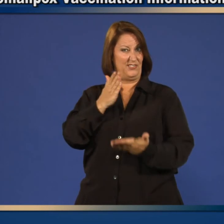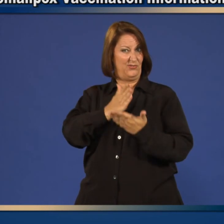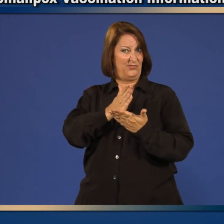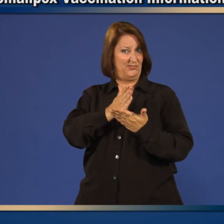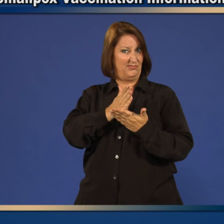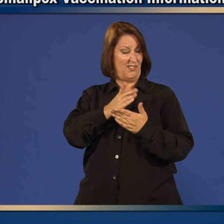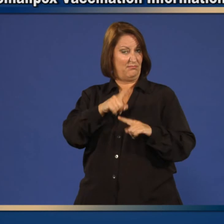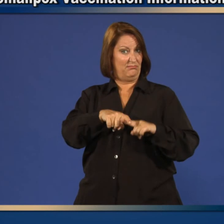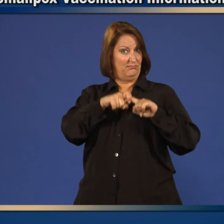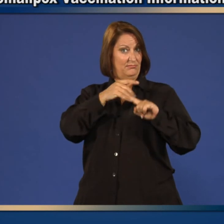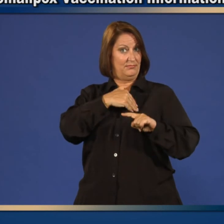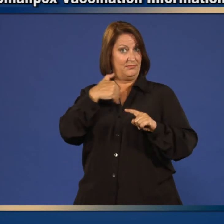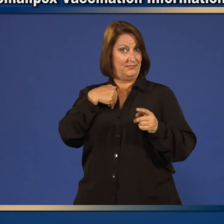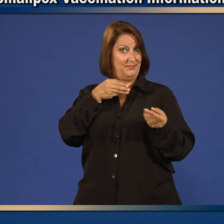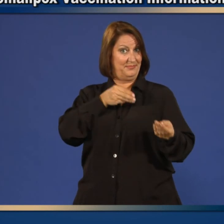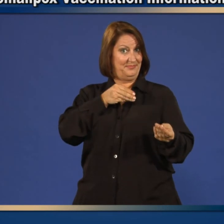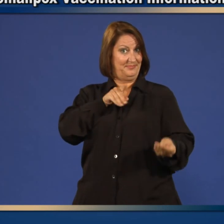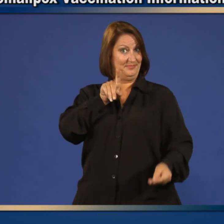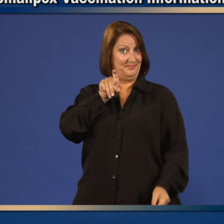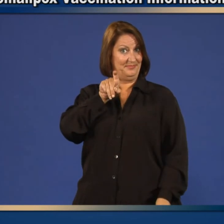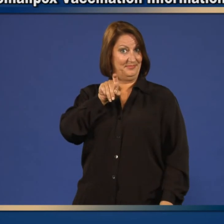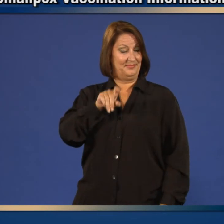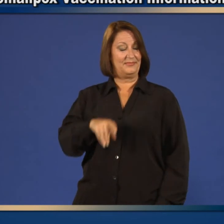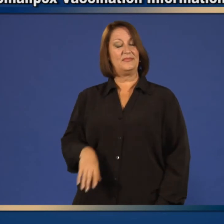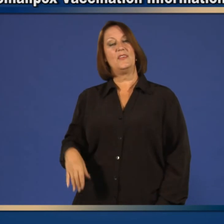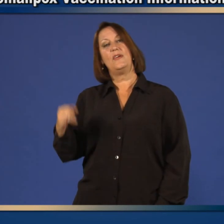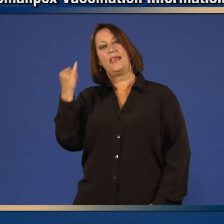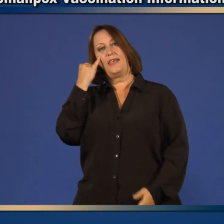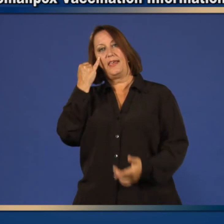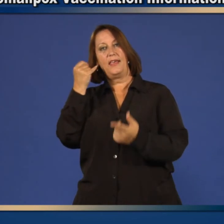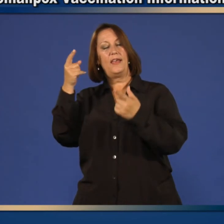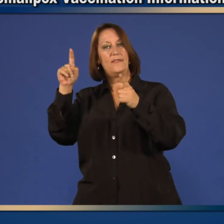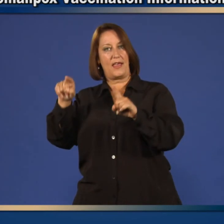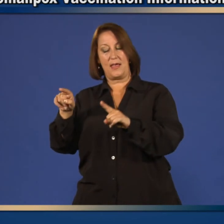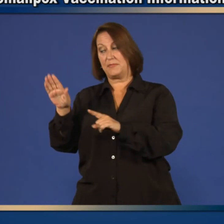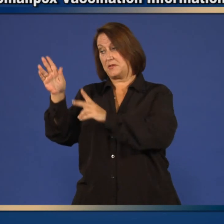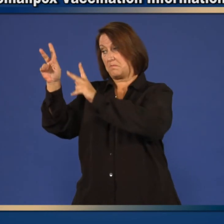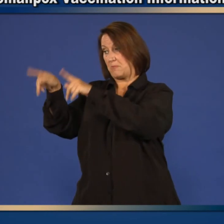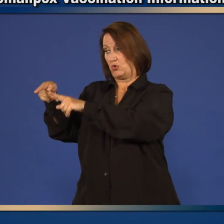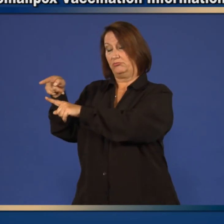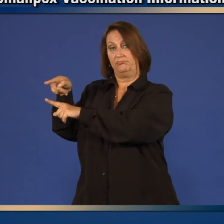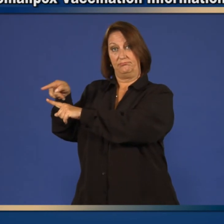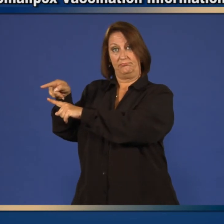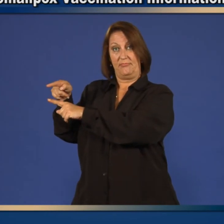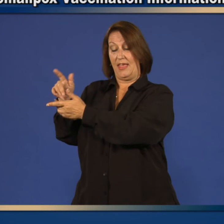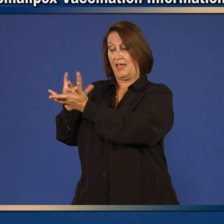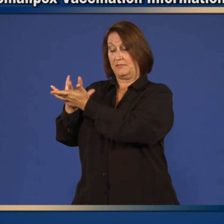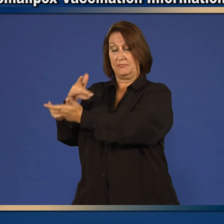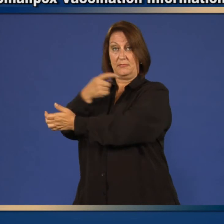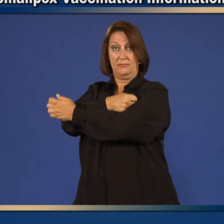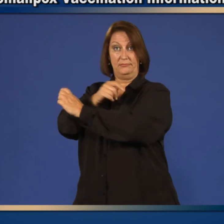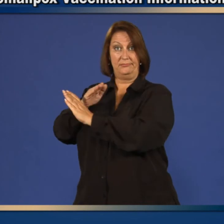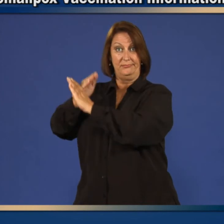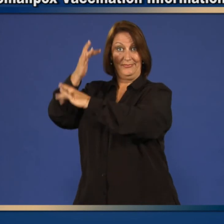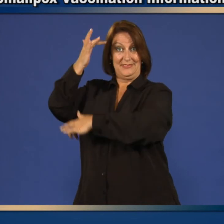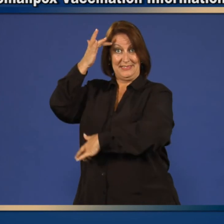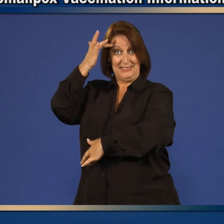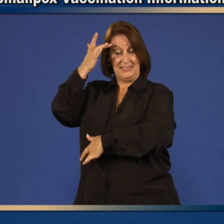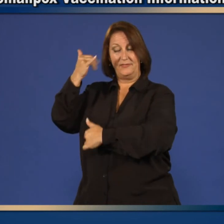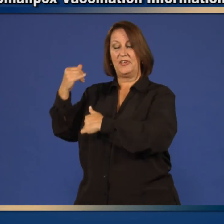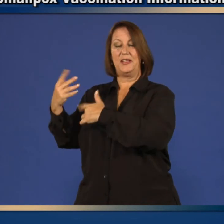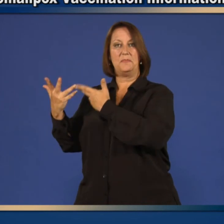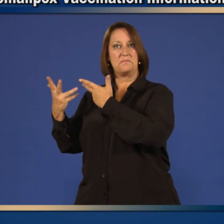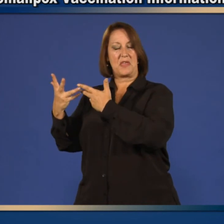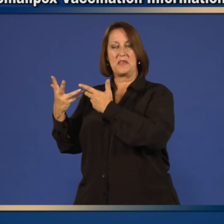If a breastfeeding mother who has had close contact with a person recently vaccinated against smallpox